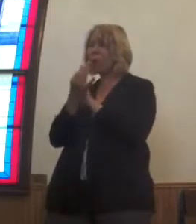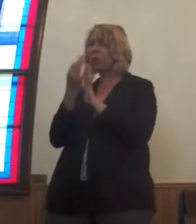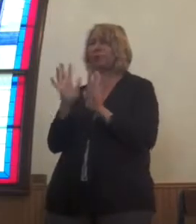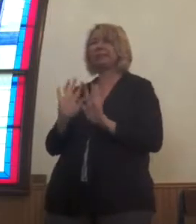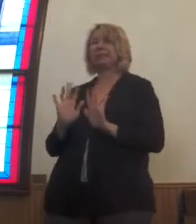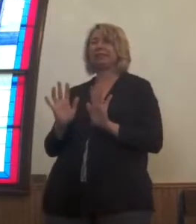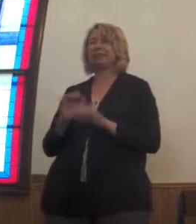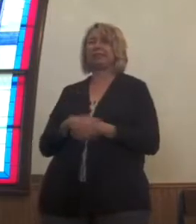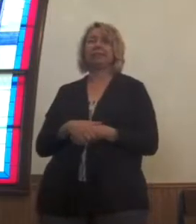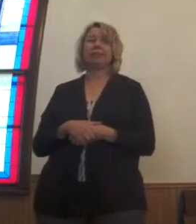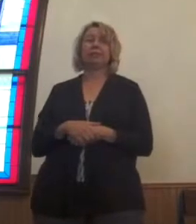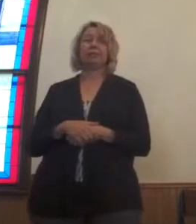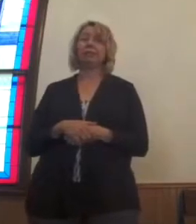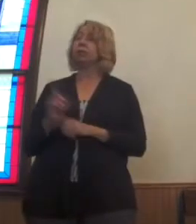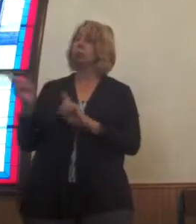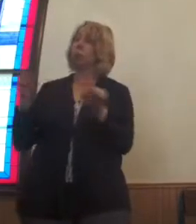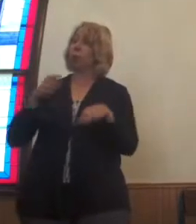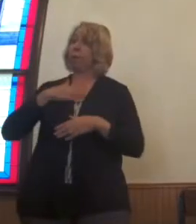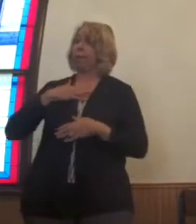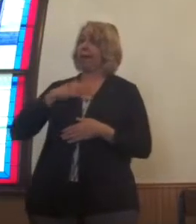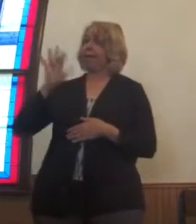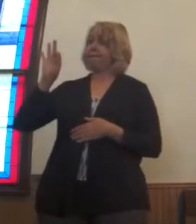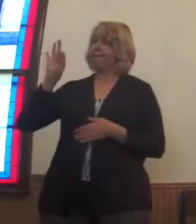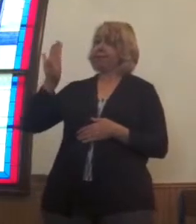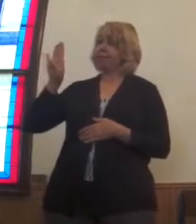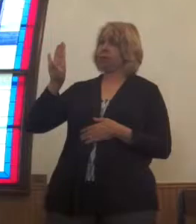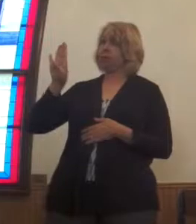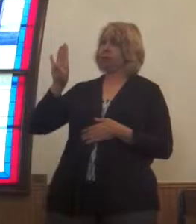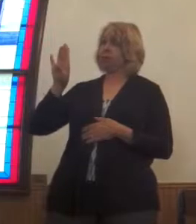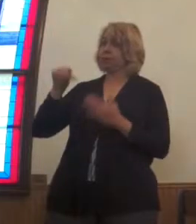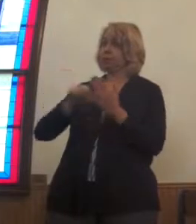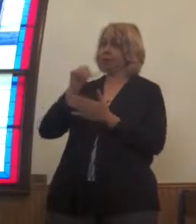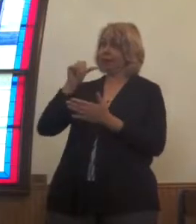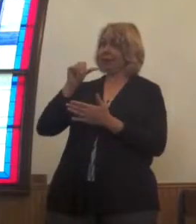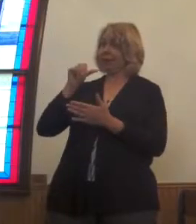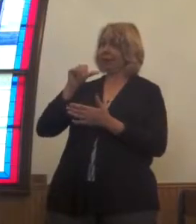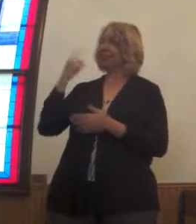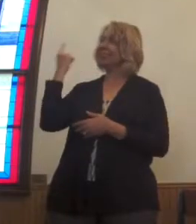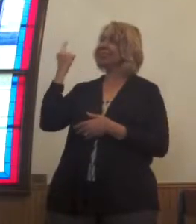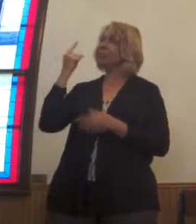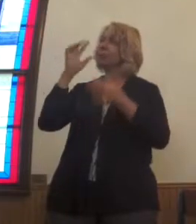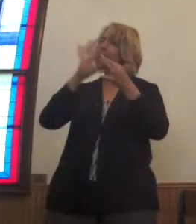And all I'm going to say is if you go to my Facebook page and see one of the postings that was posted,